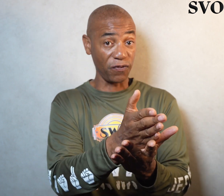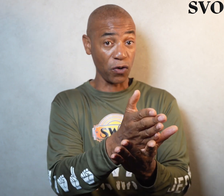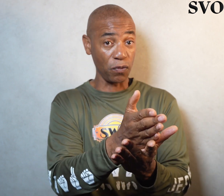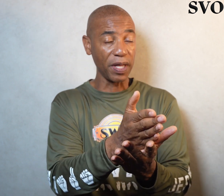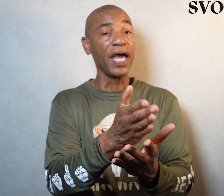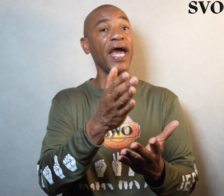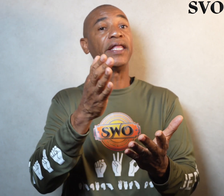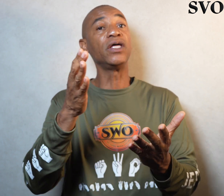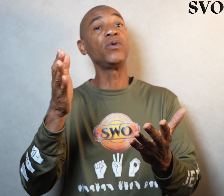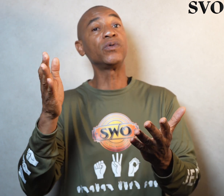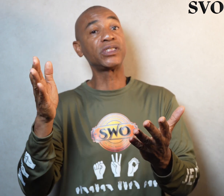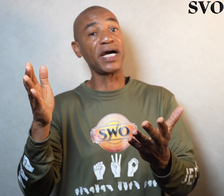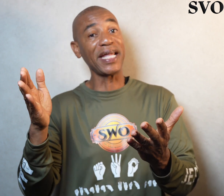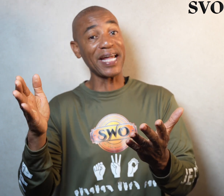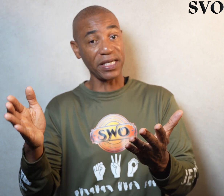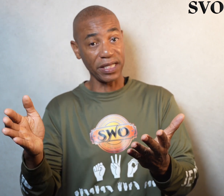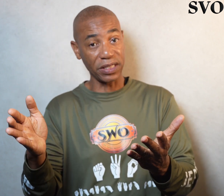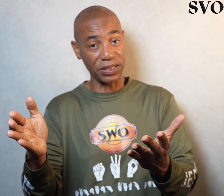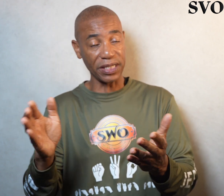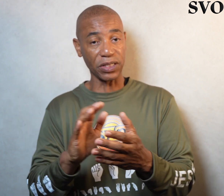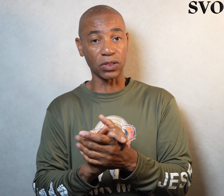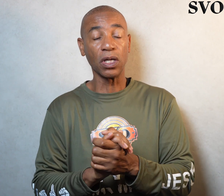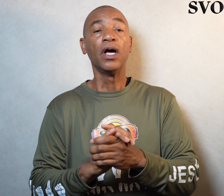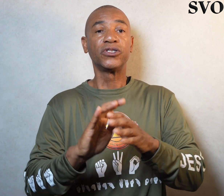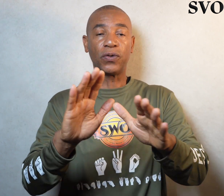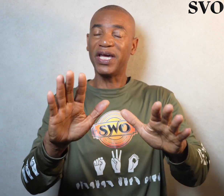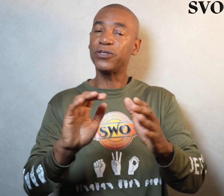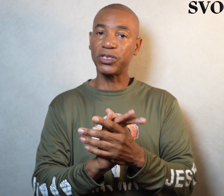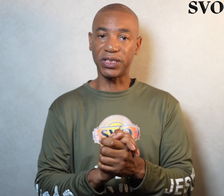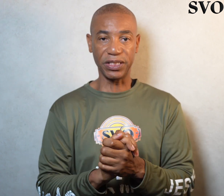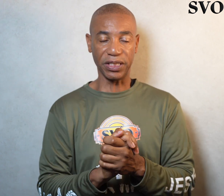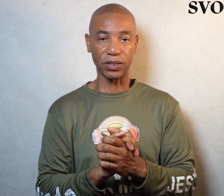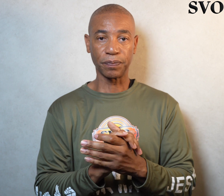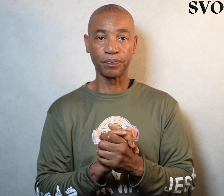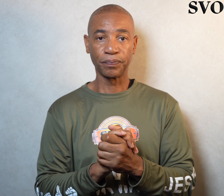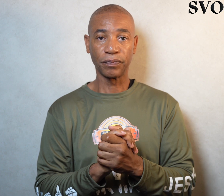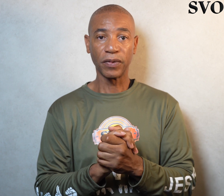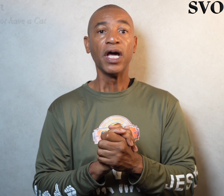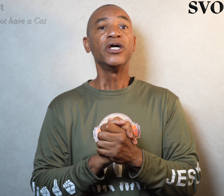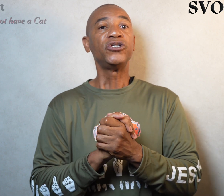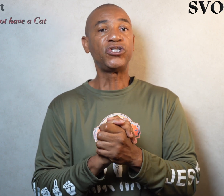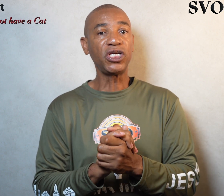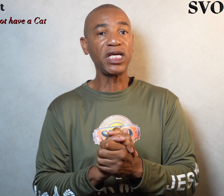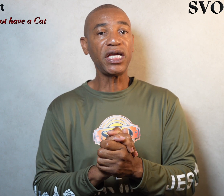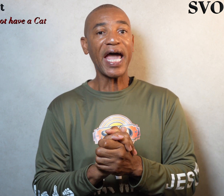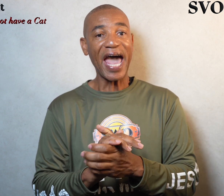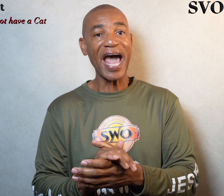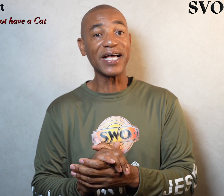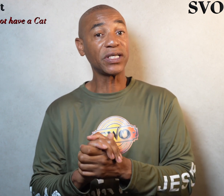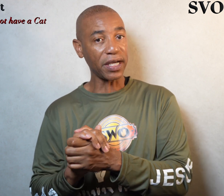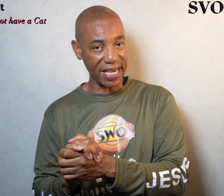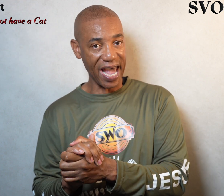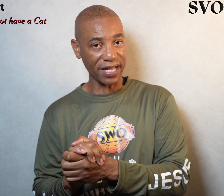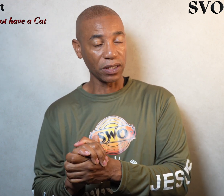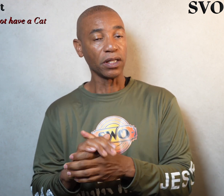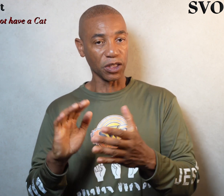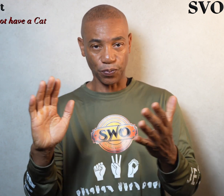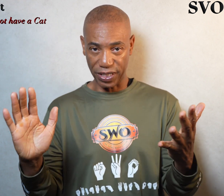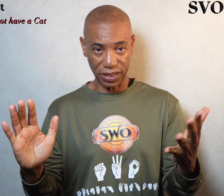verb, and then we will sign it at the end of the sentence. So here's the sentence. She has a cat. Let's break this